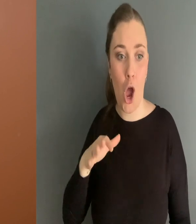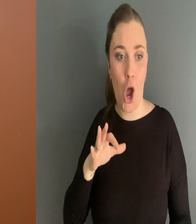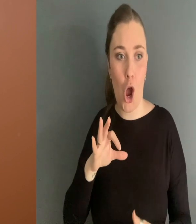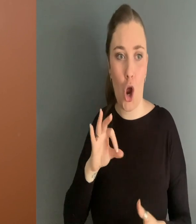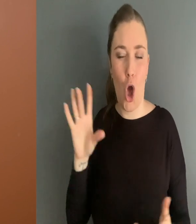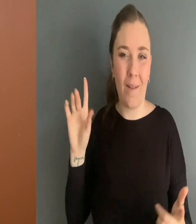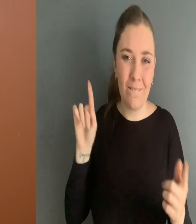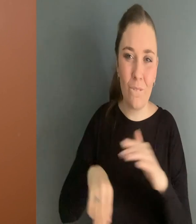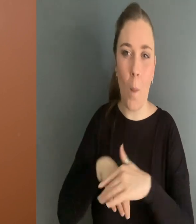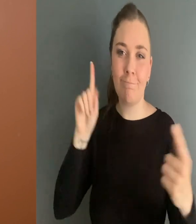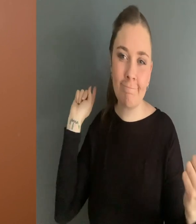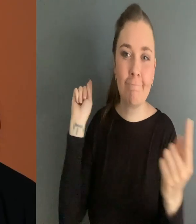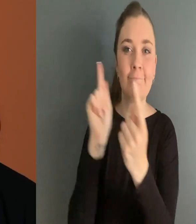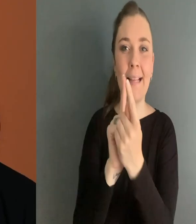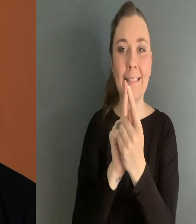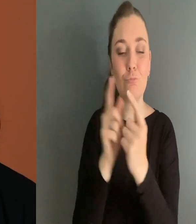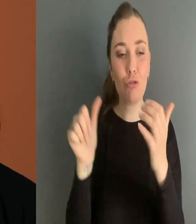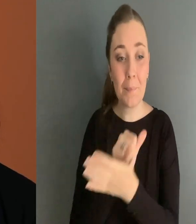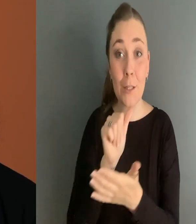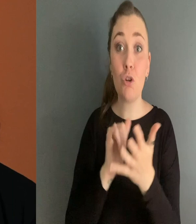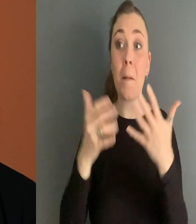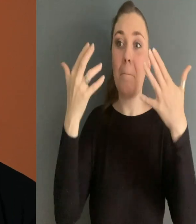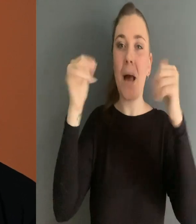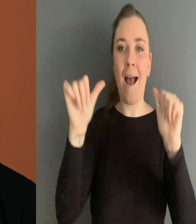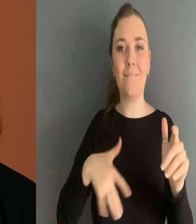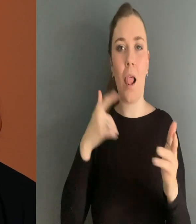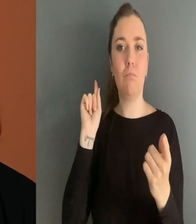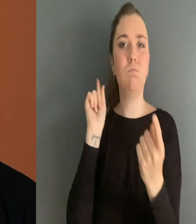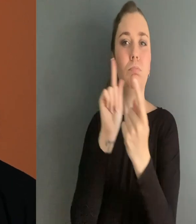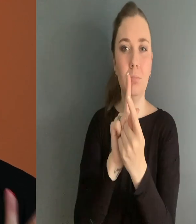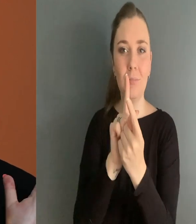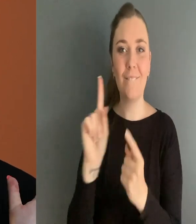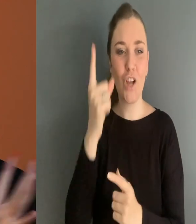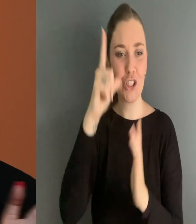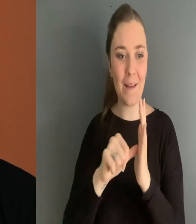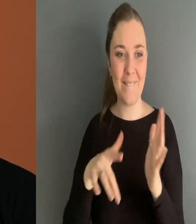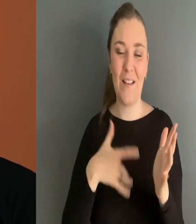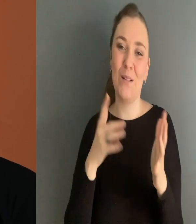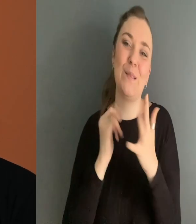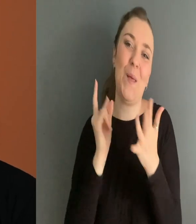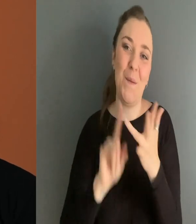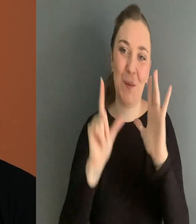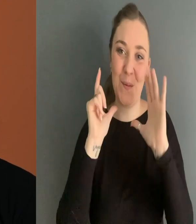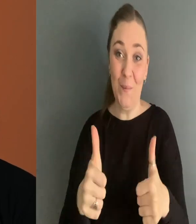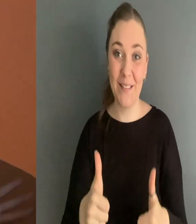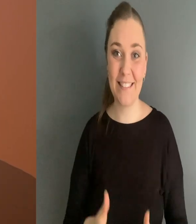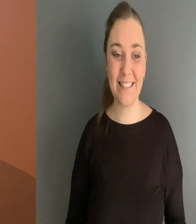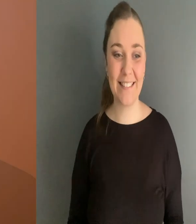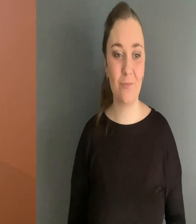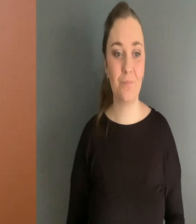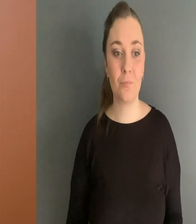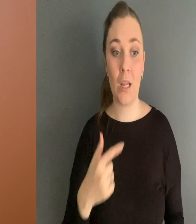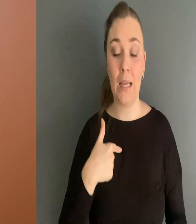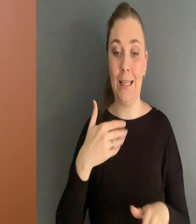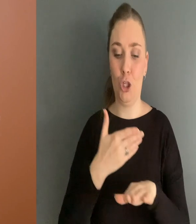fully before so to actually meet them for the first time it was oh it was so good. I was in